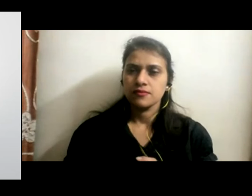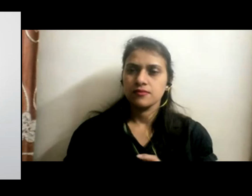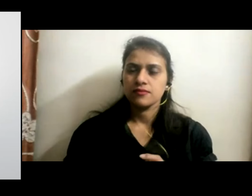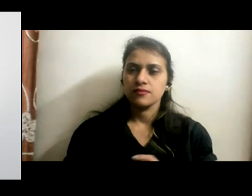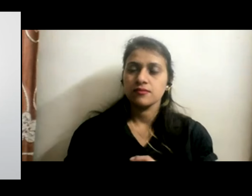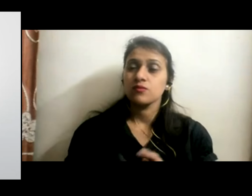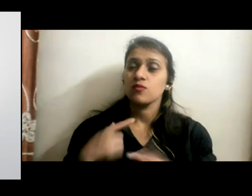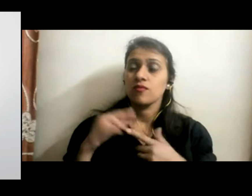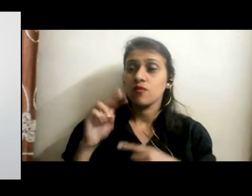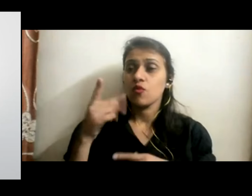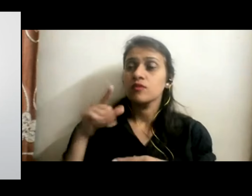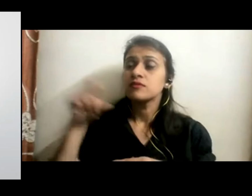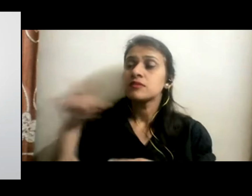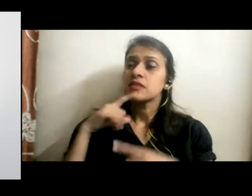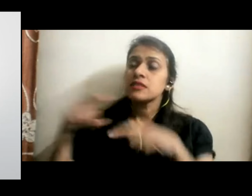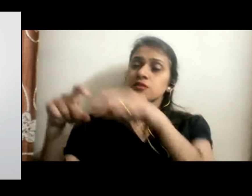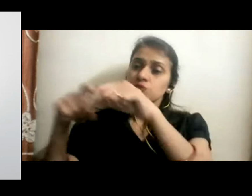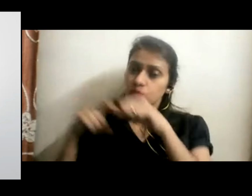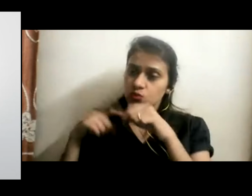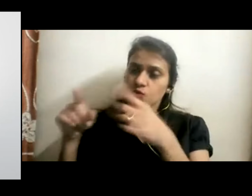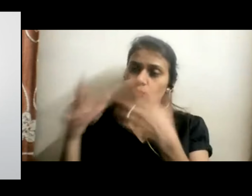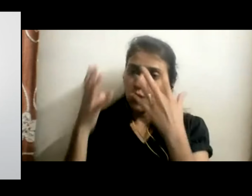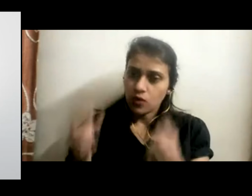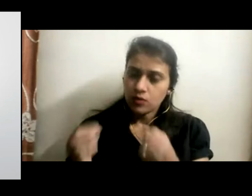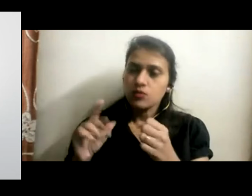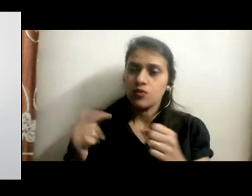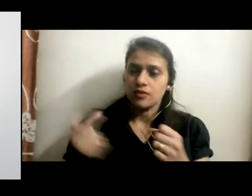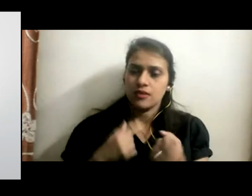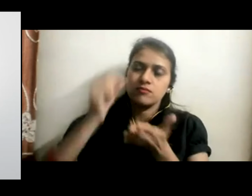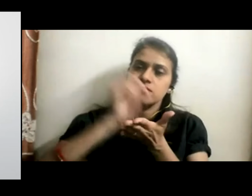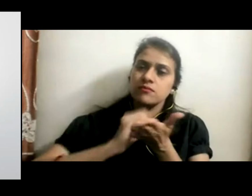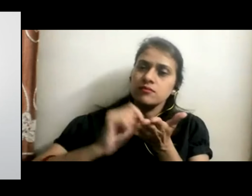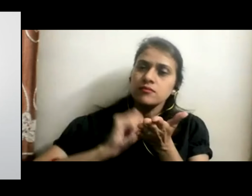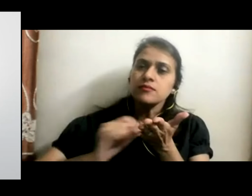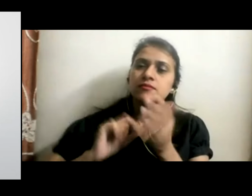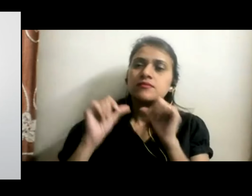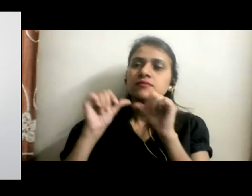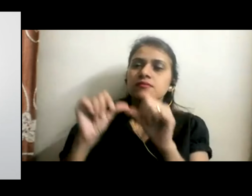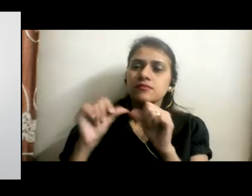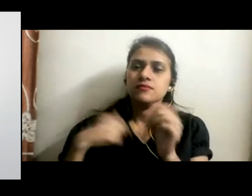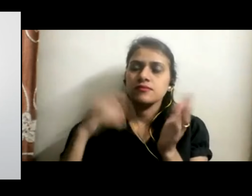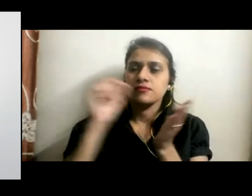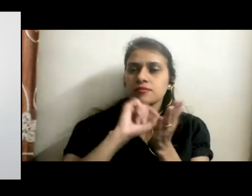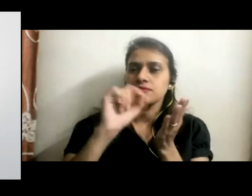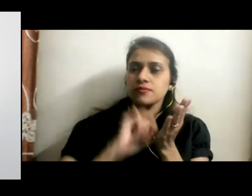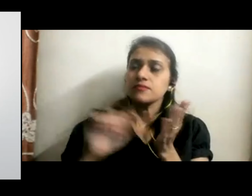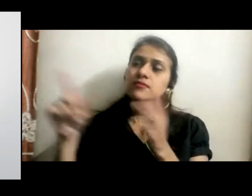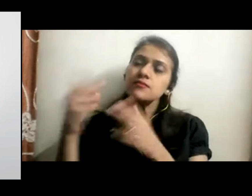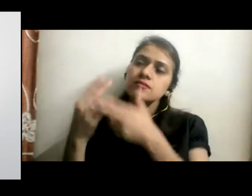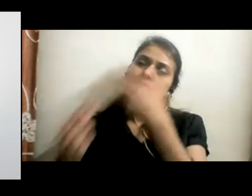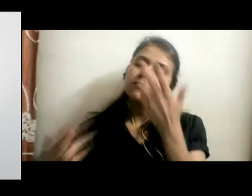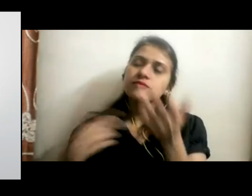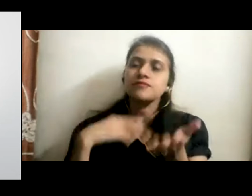like you sit in front of them, you ask them and you fill in the answers. But the answers are one word or multiple